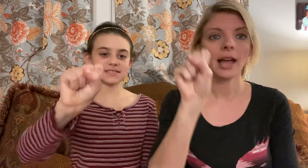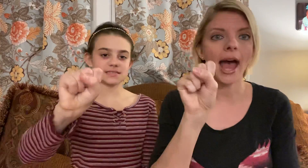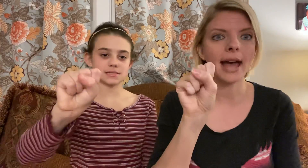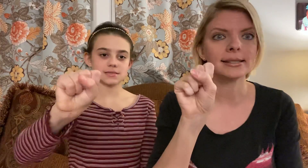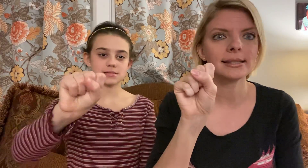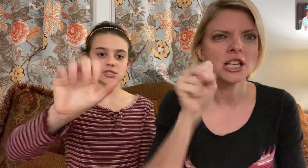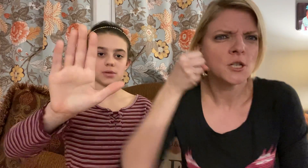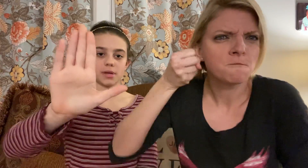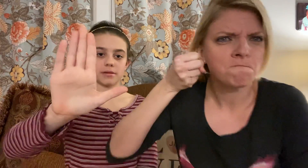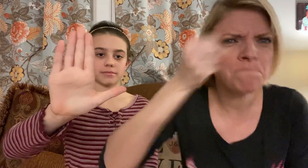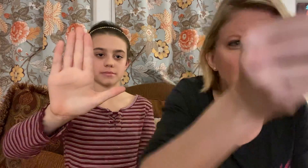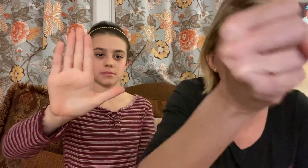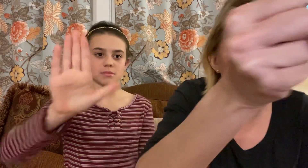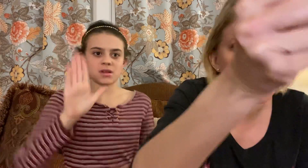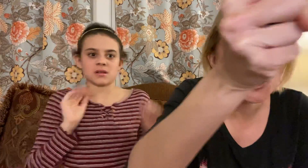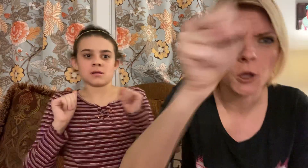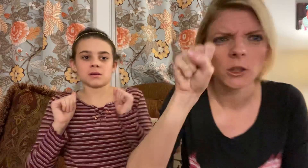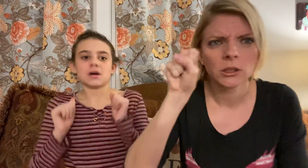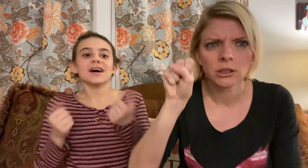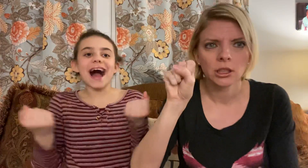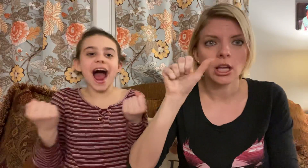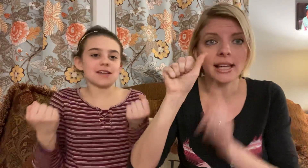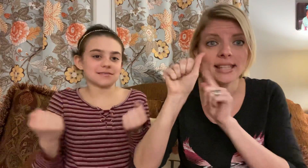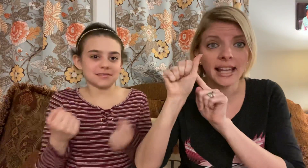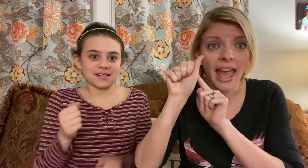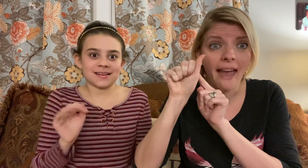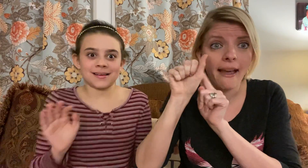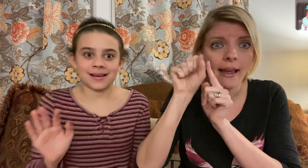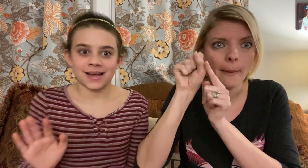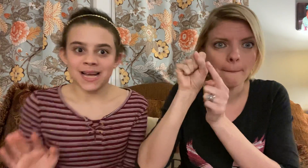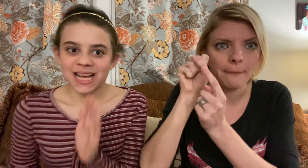S. Punch. It's like A, but